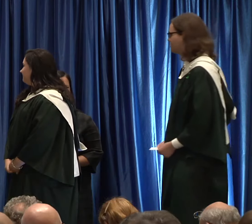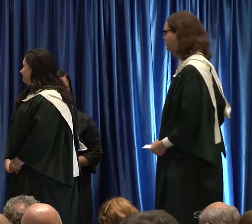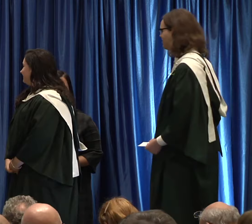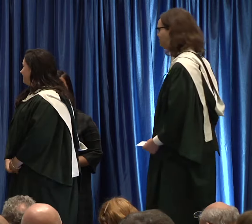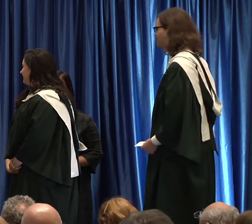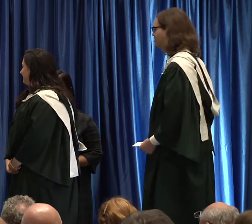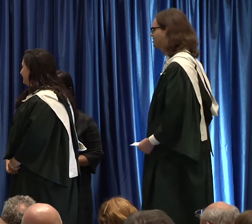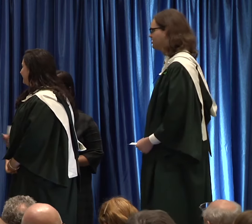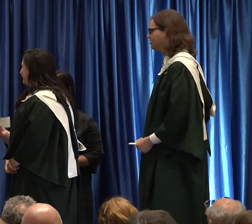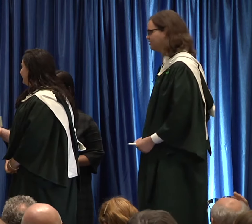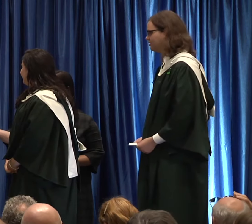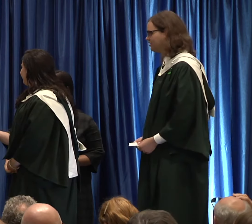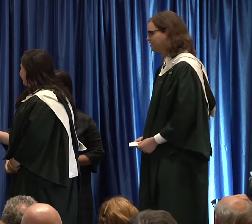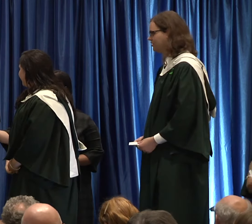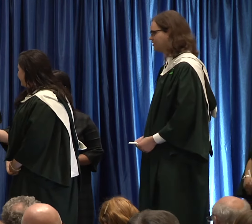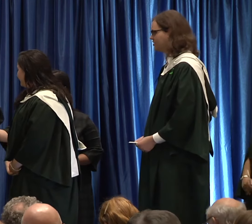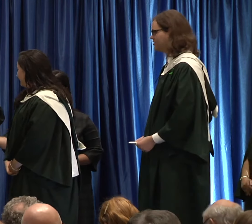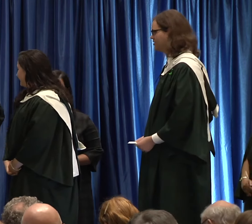hands.